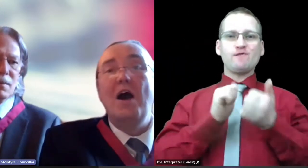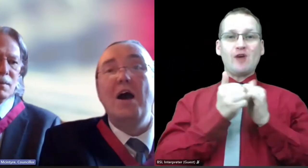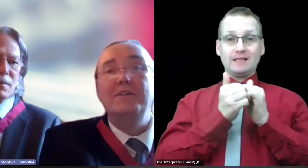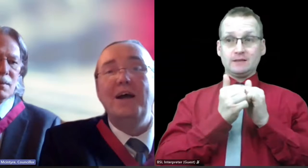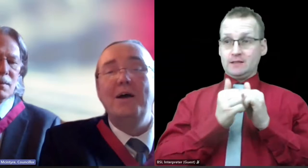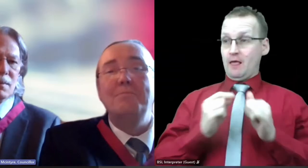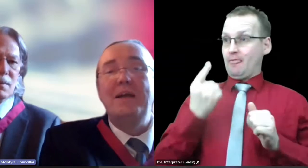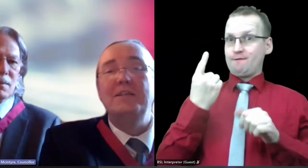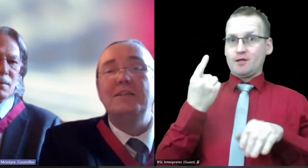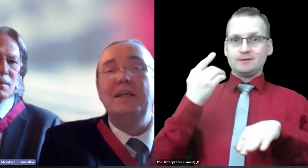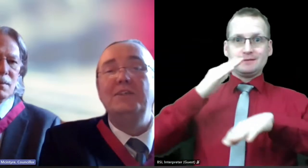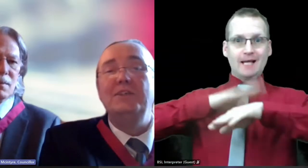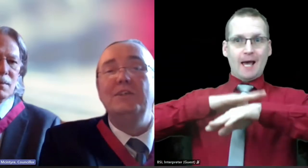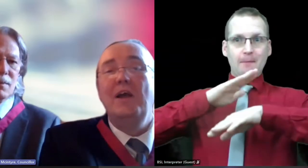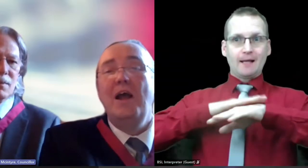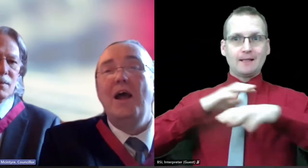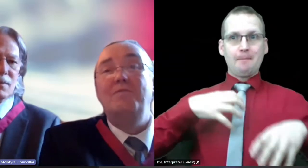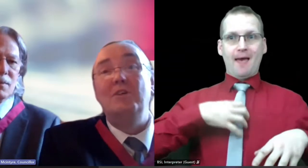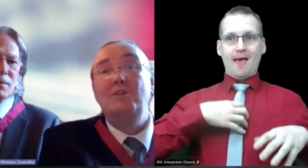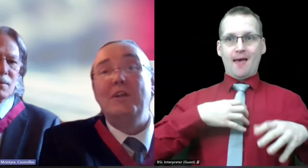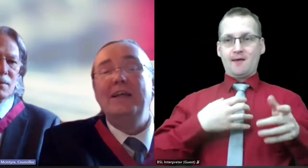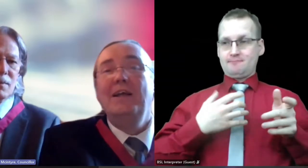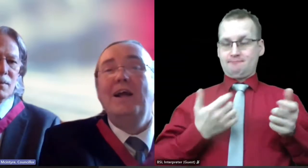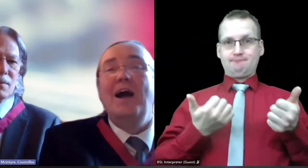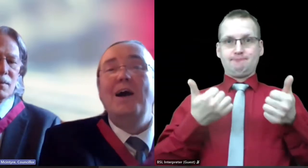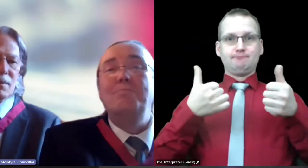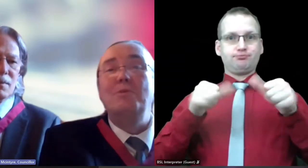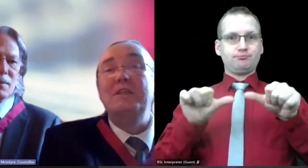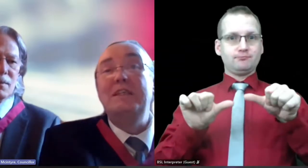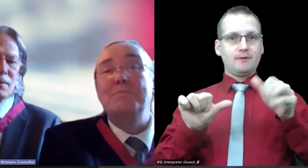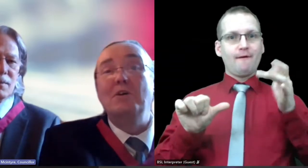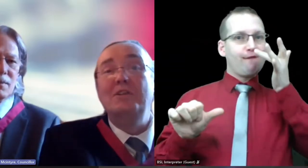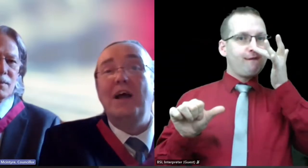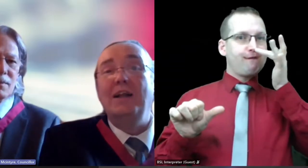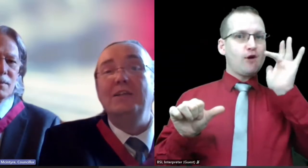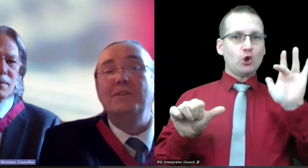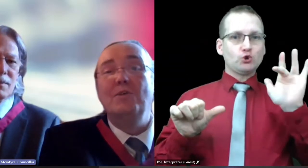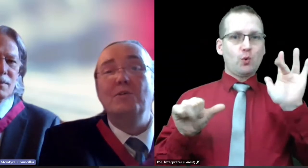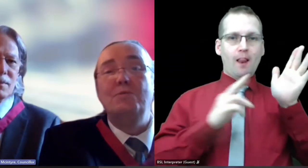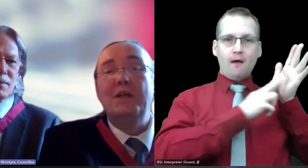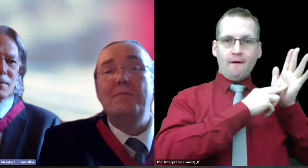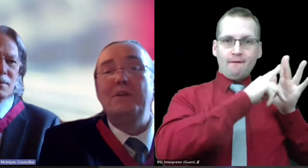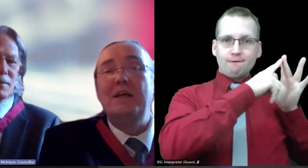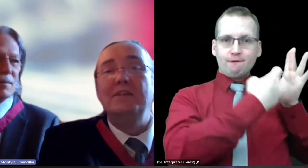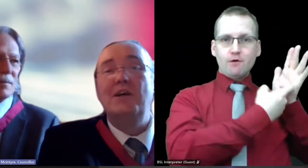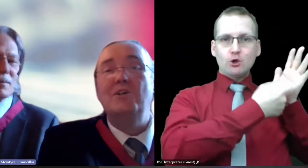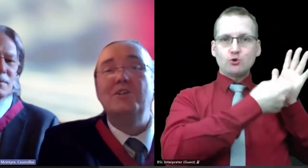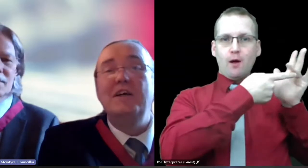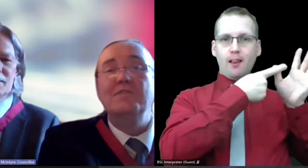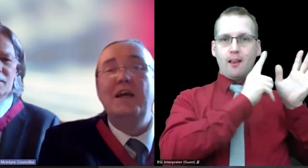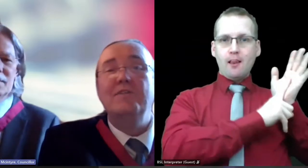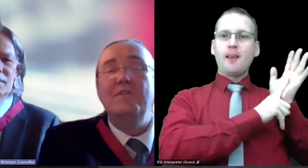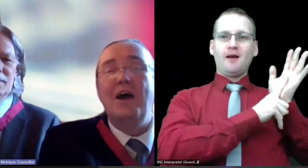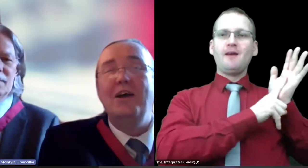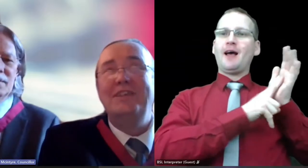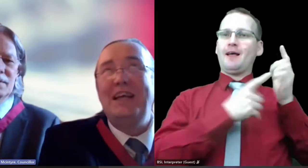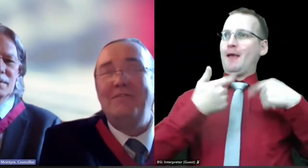ever had a mayor installation virtually, but needs must, and as long as we're keeping